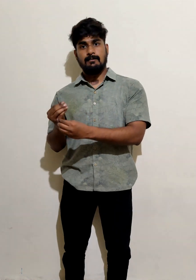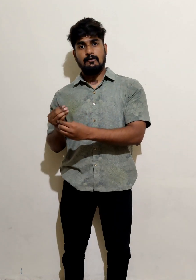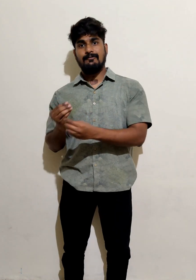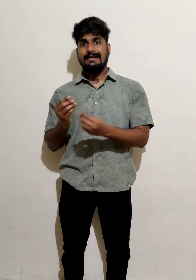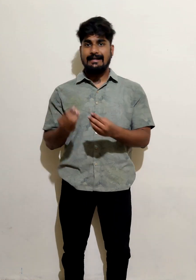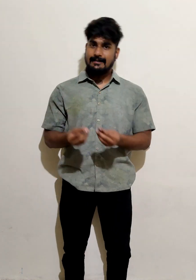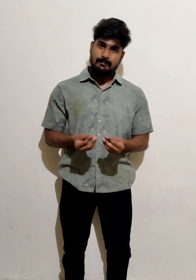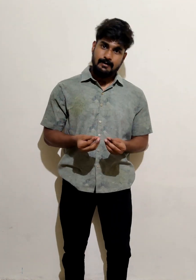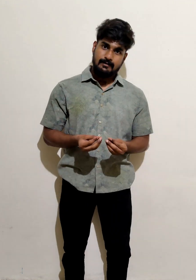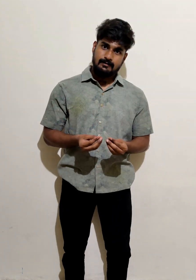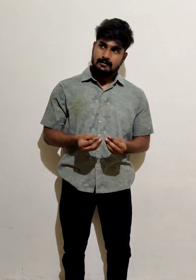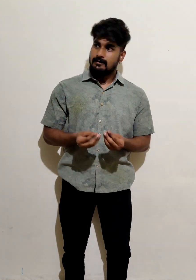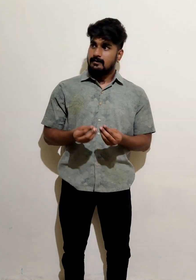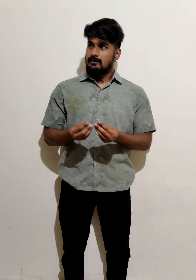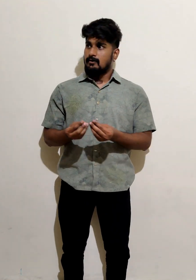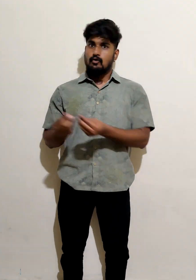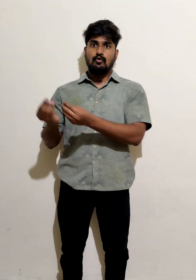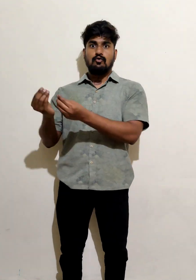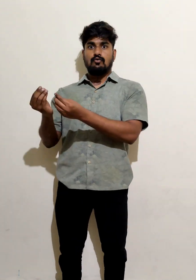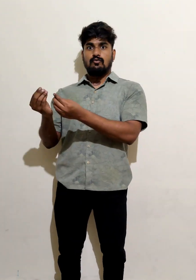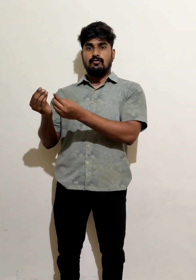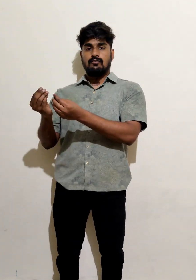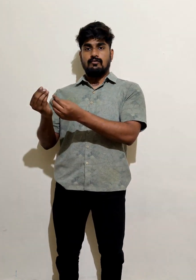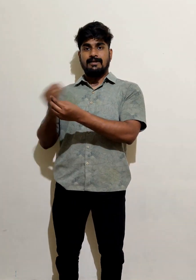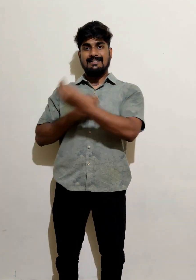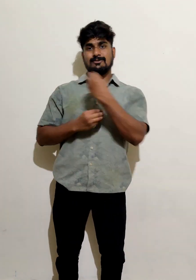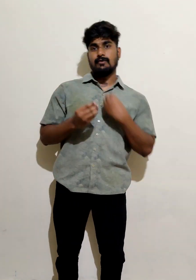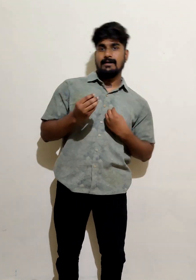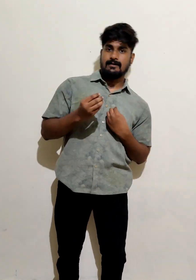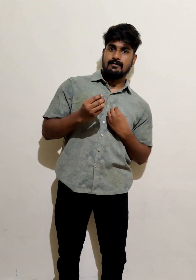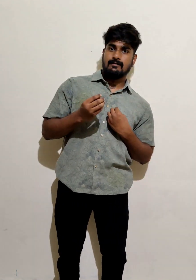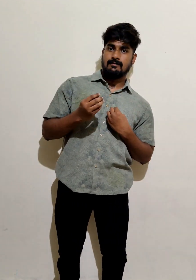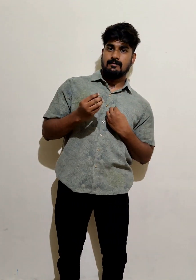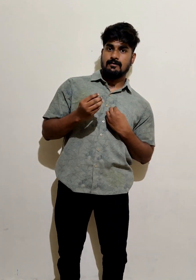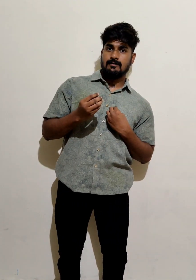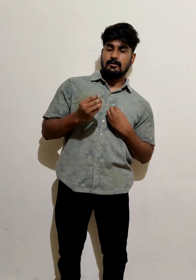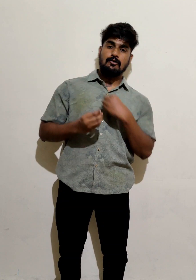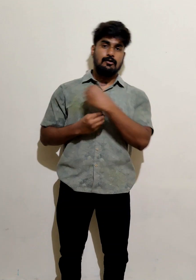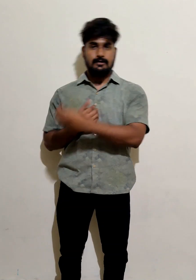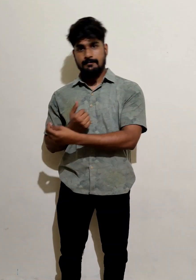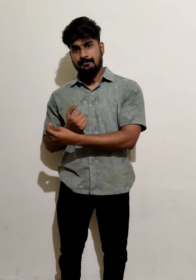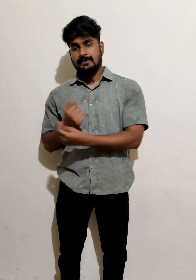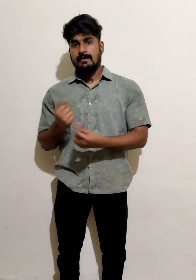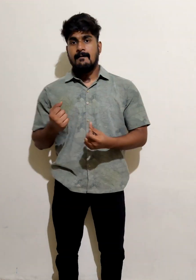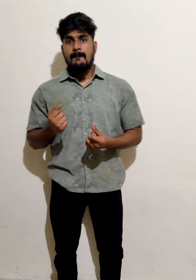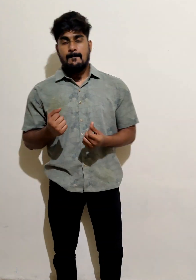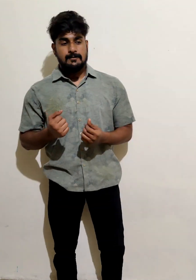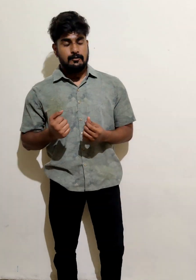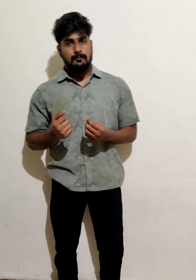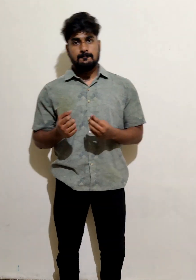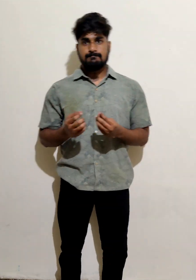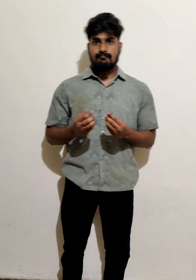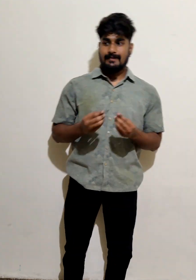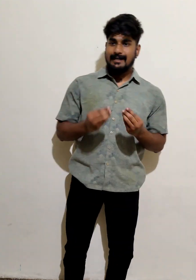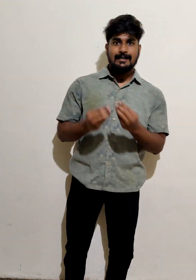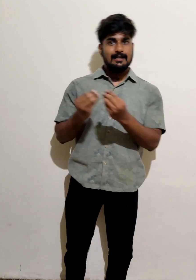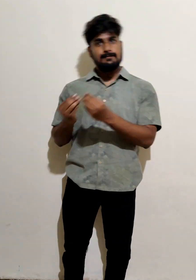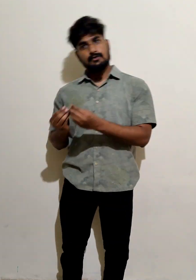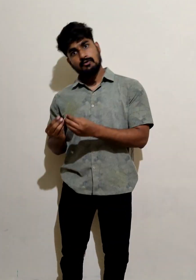example of gatekeeper who needs to enter or not. So it helps